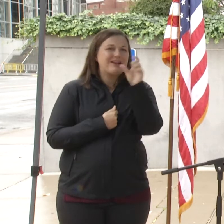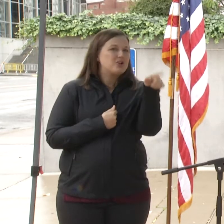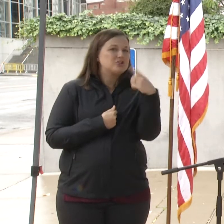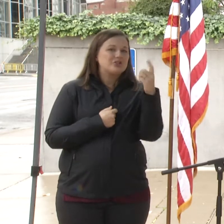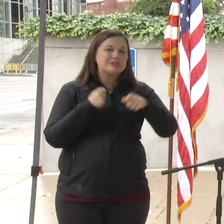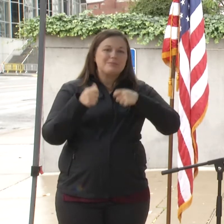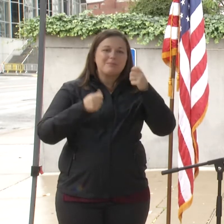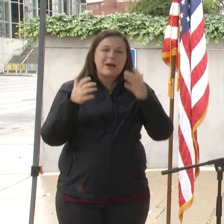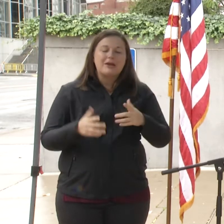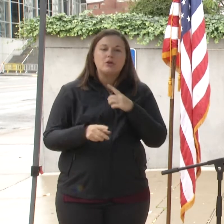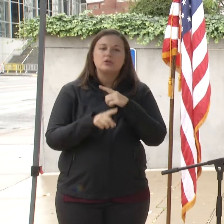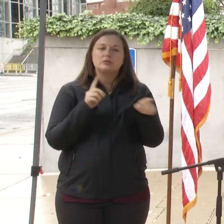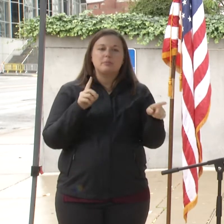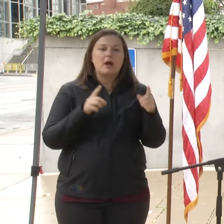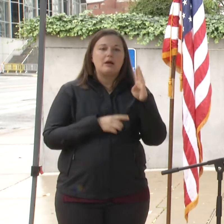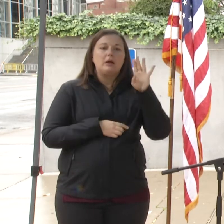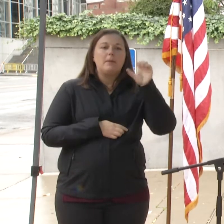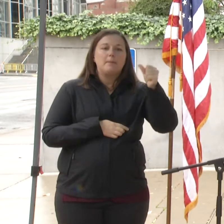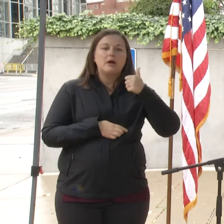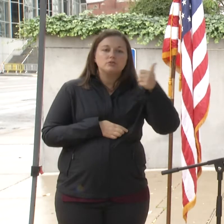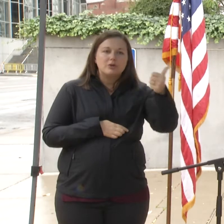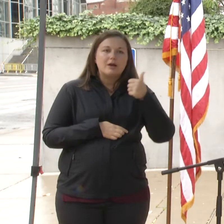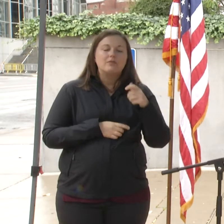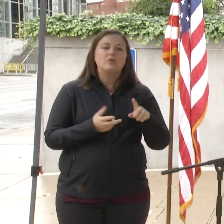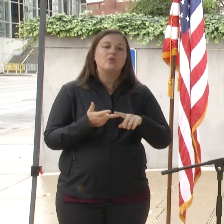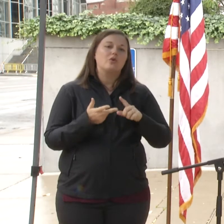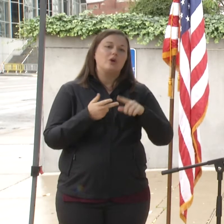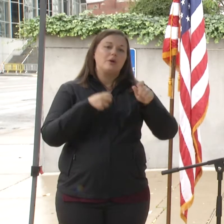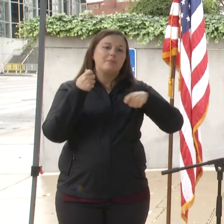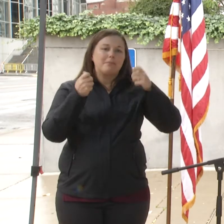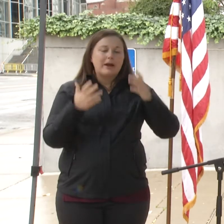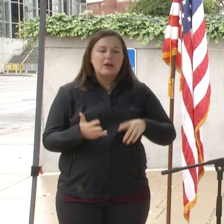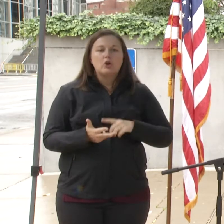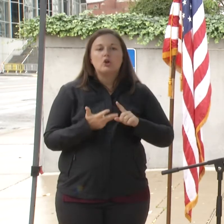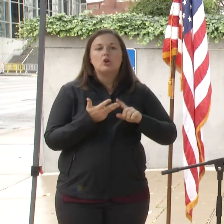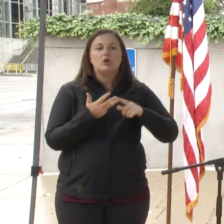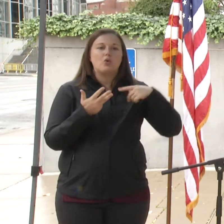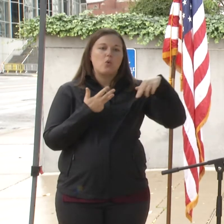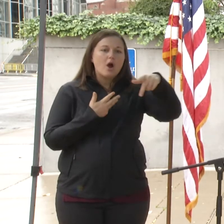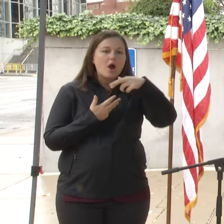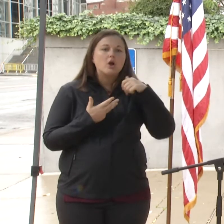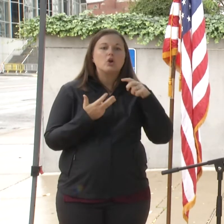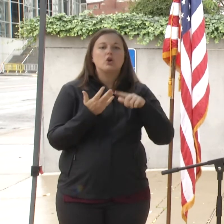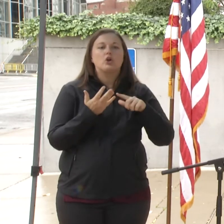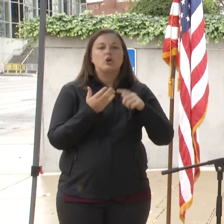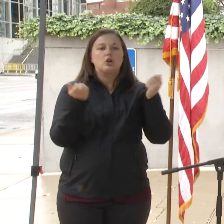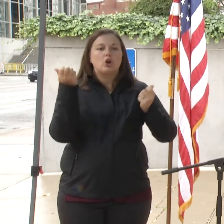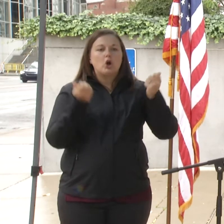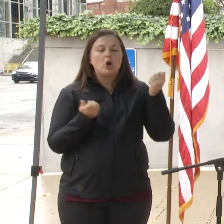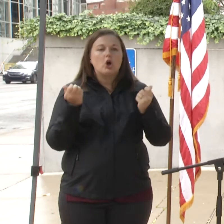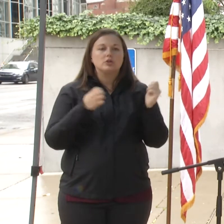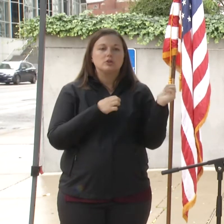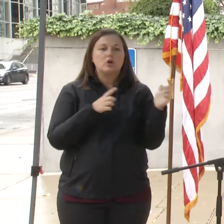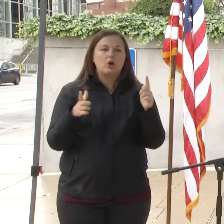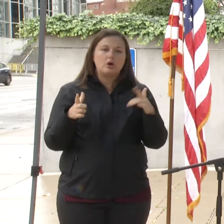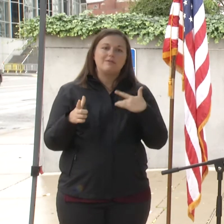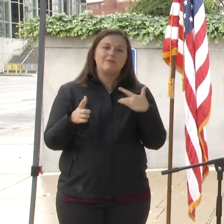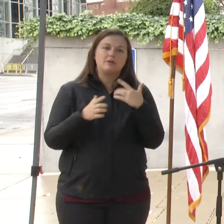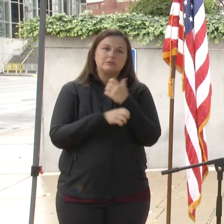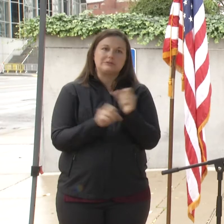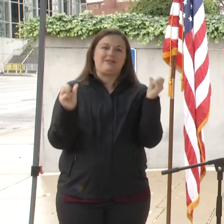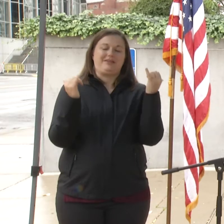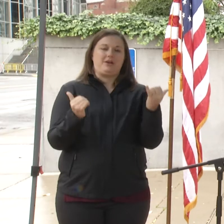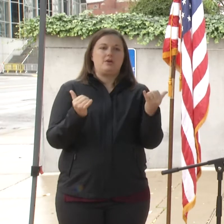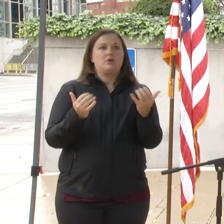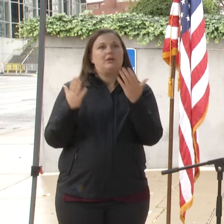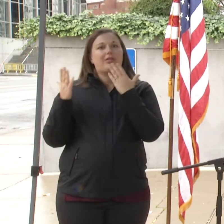pedestrians, transit users, and drivers as well. So, you know, I have to thank the mayor and